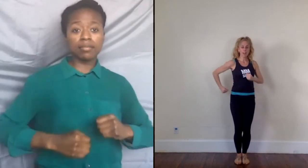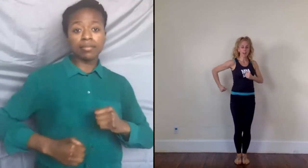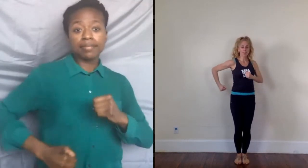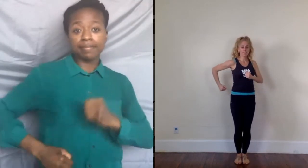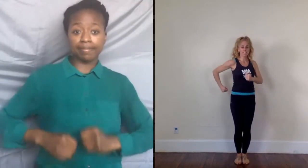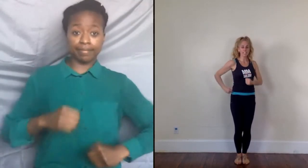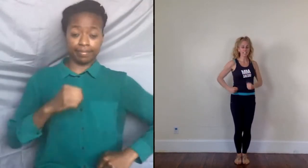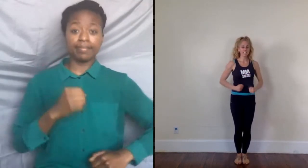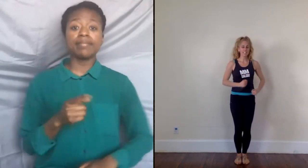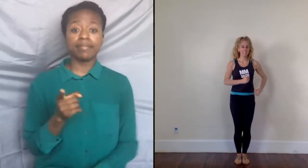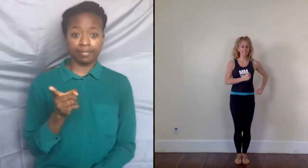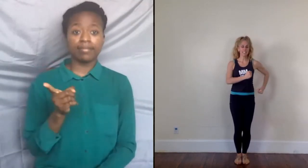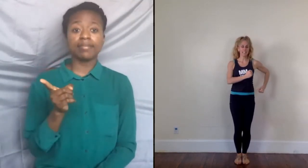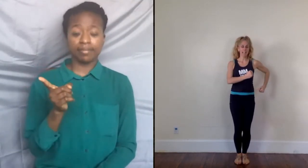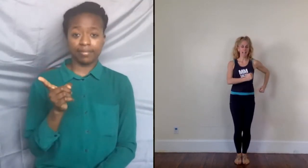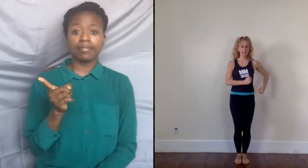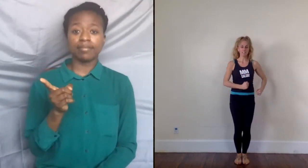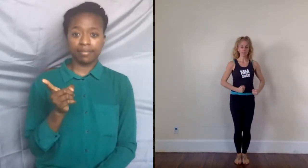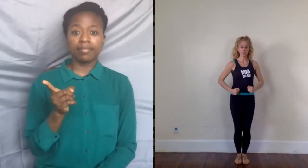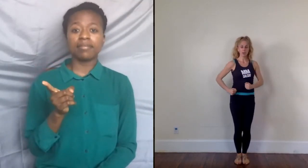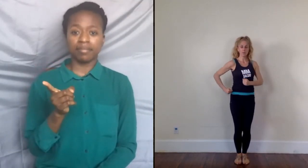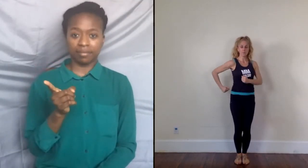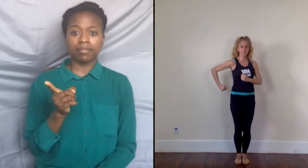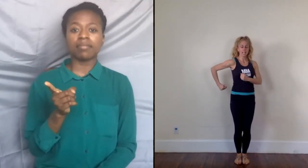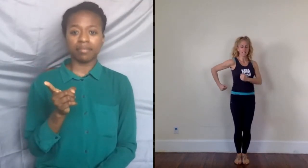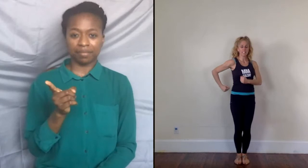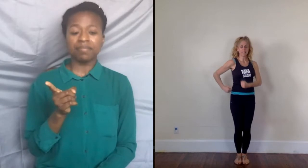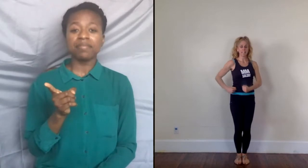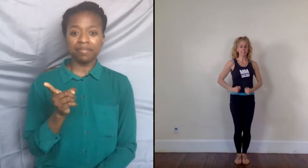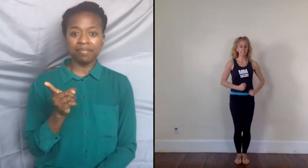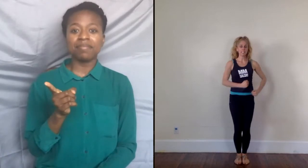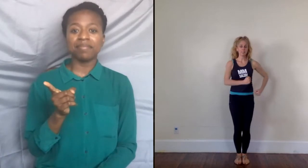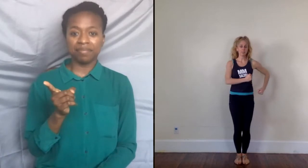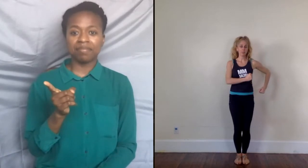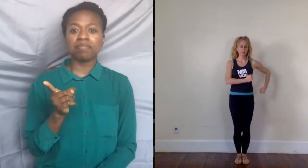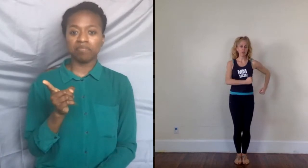swinging our arms like this as we go. Let's get